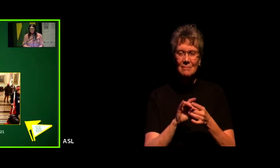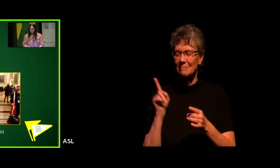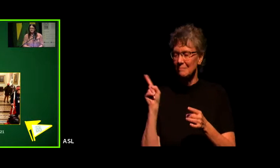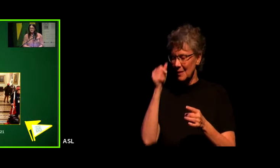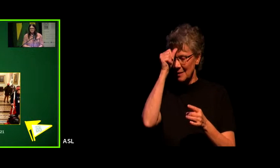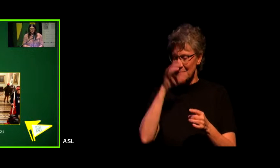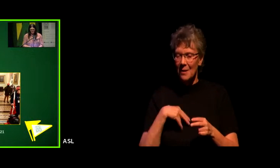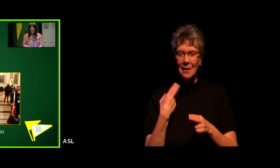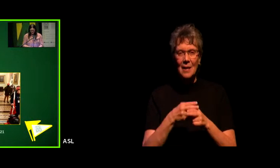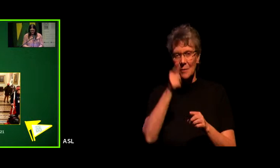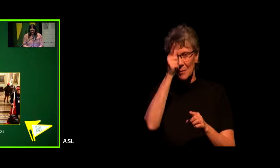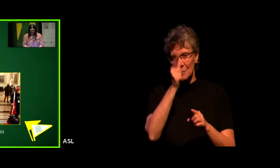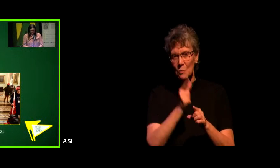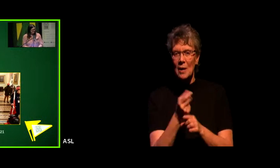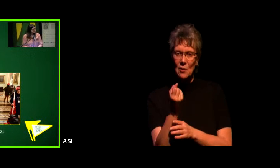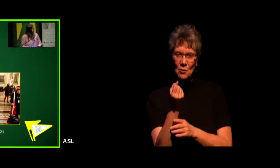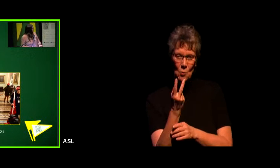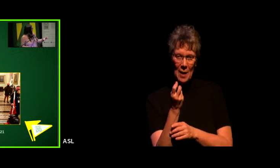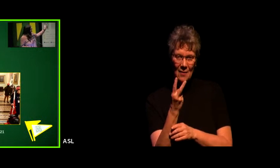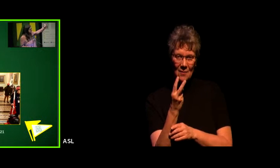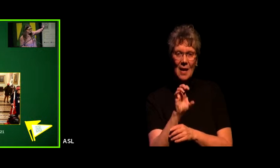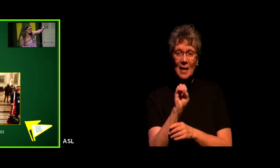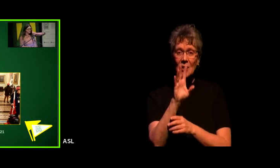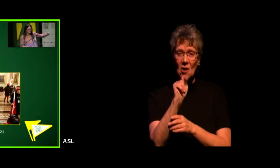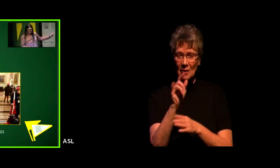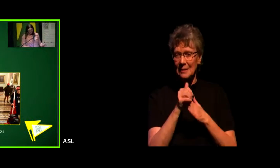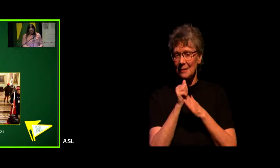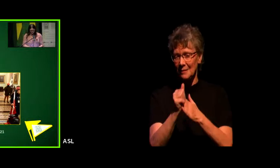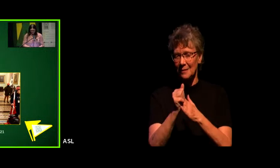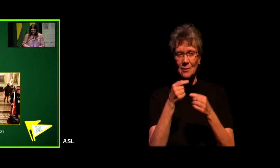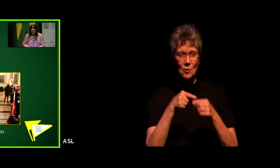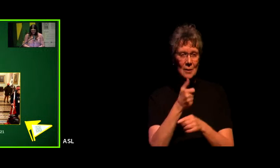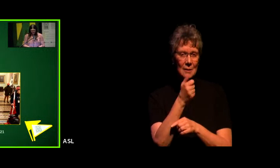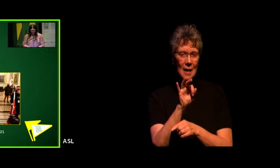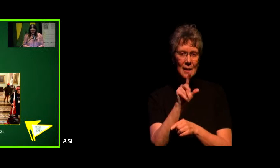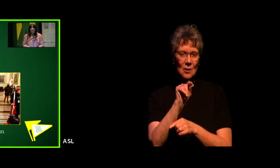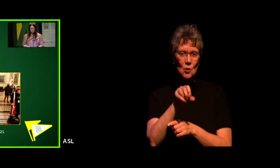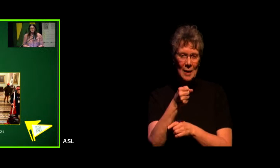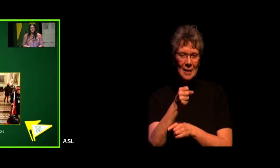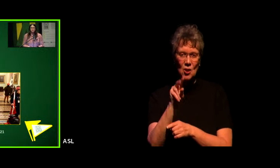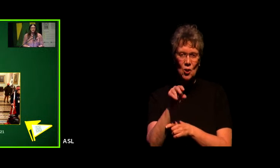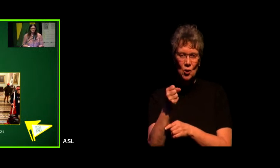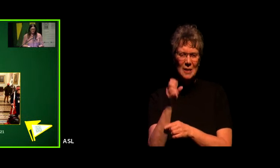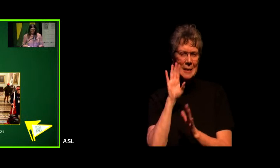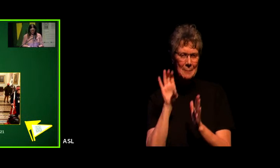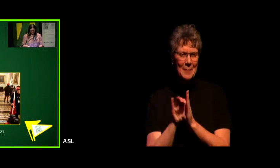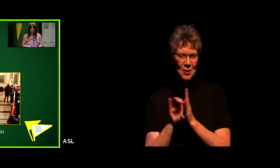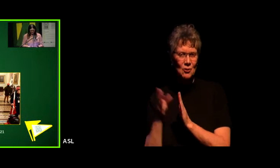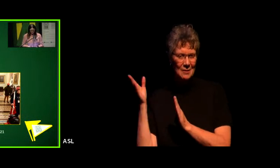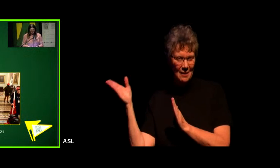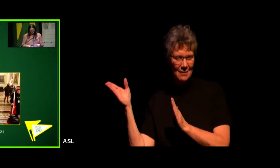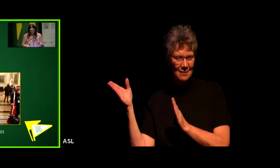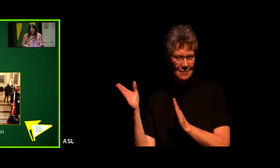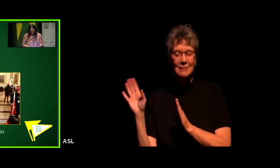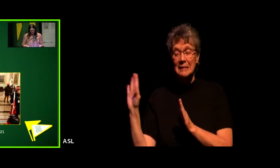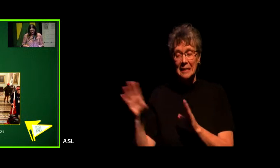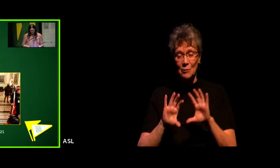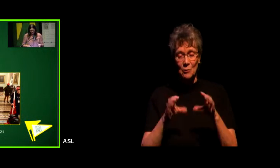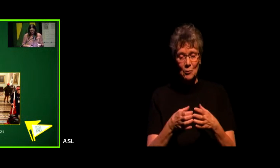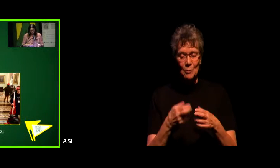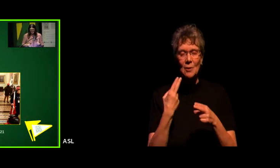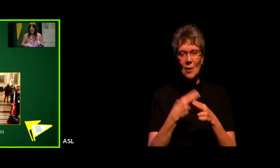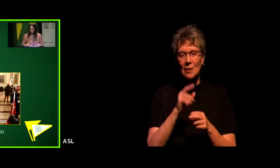in the late 1920s and 1930s. You see him on the left. It was called the Aquarian Foundation. And the 1930s